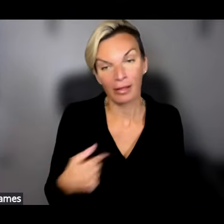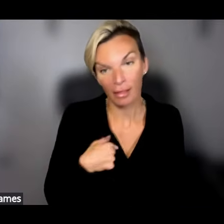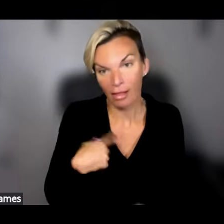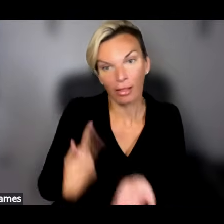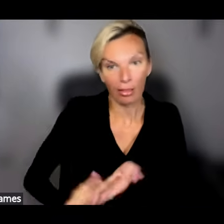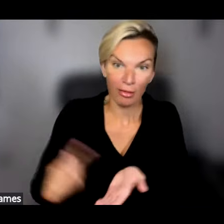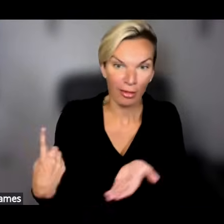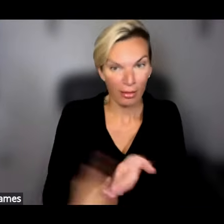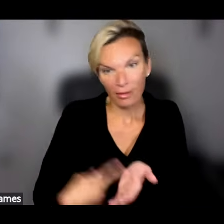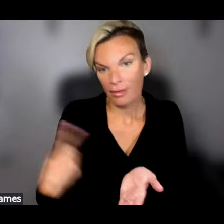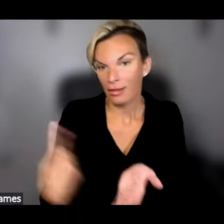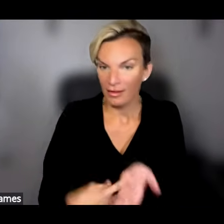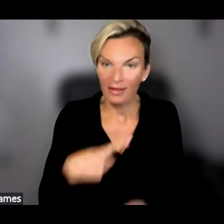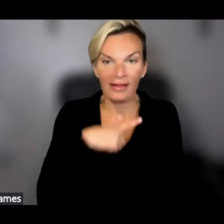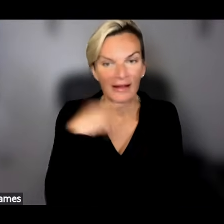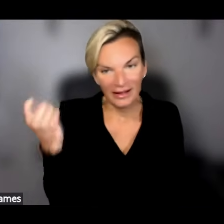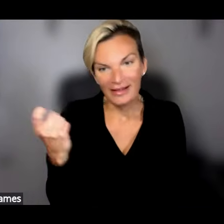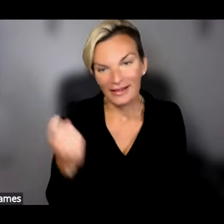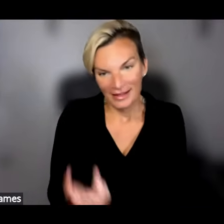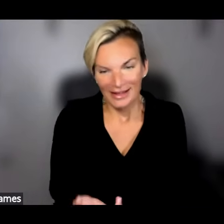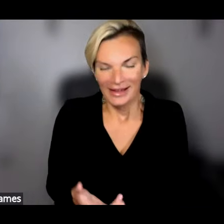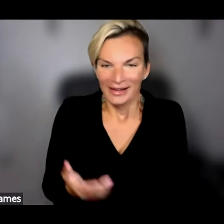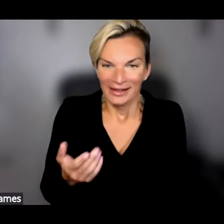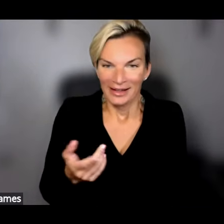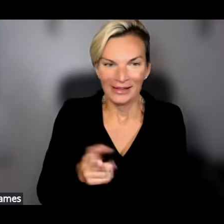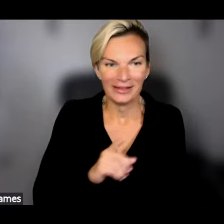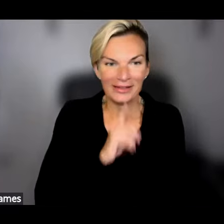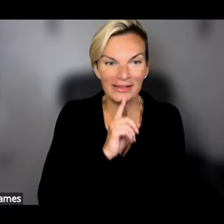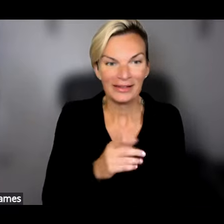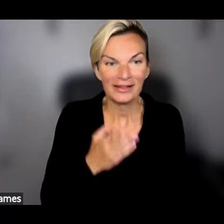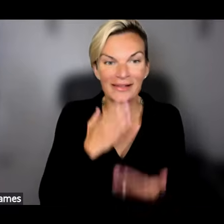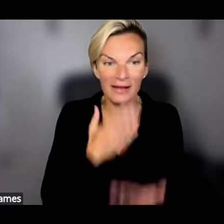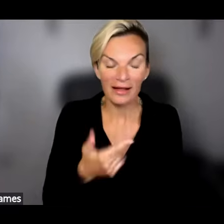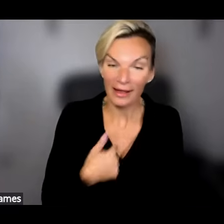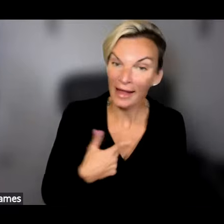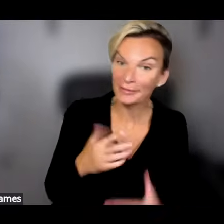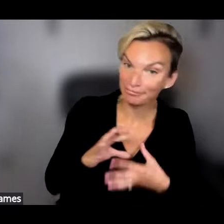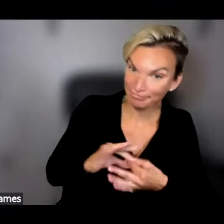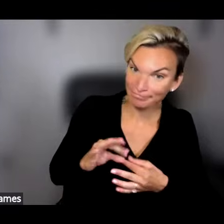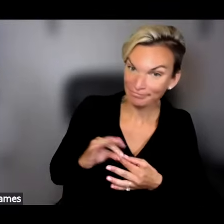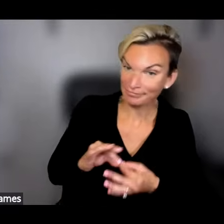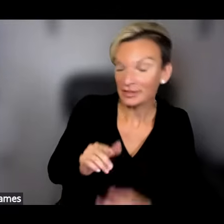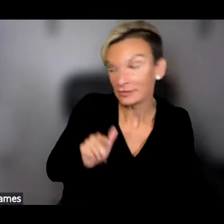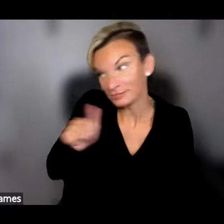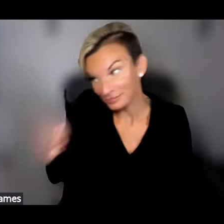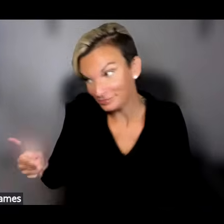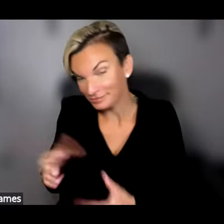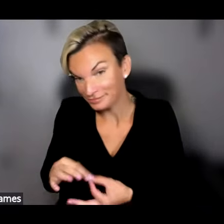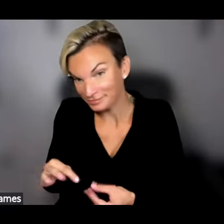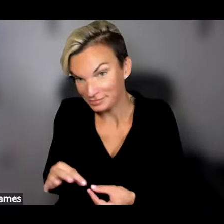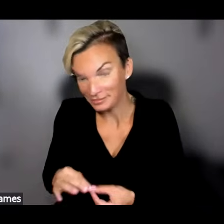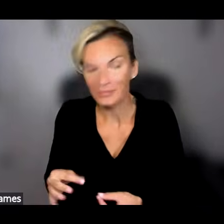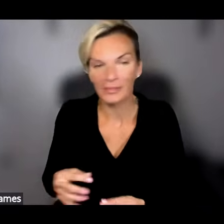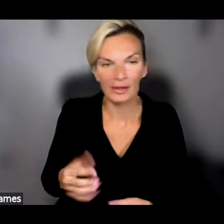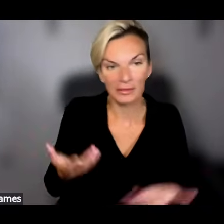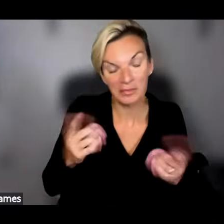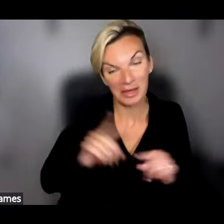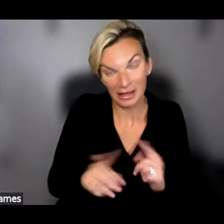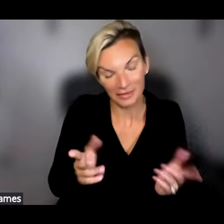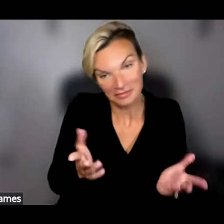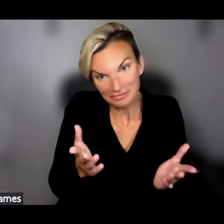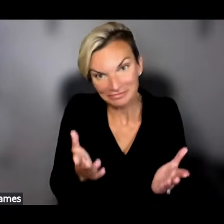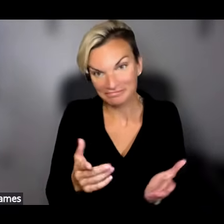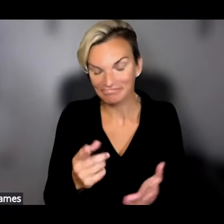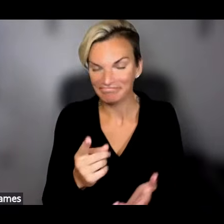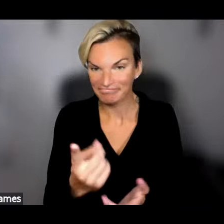this. So, I appreciate the opportunity to speak when he speaks. But ultimately, I'm available for questions if